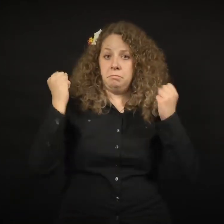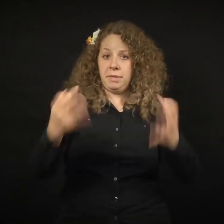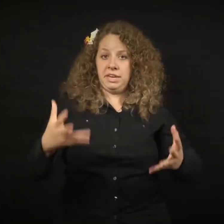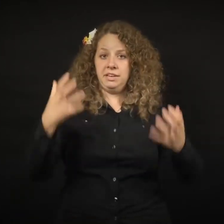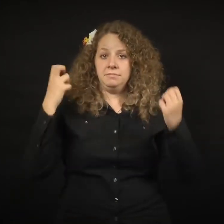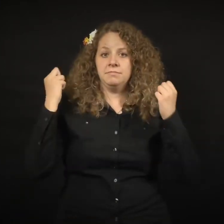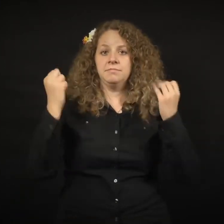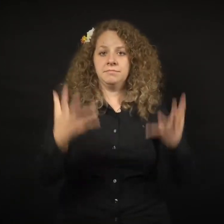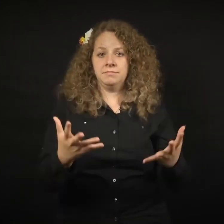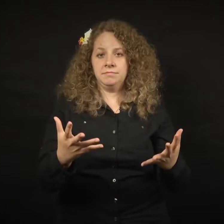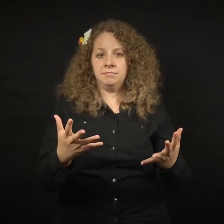Many.